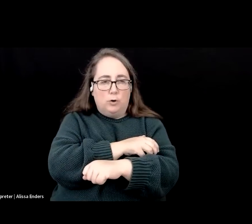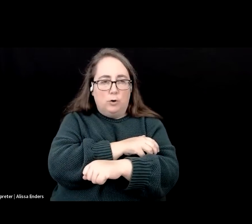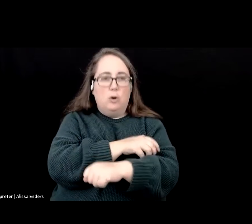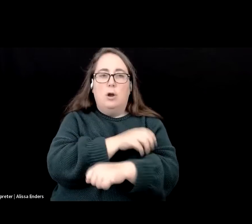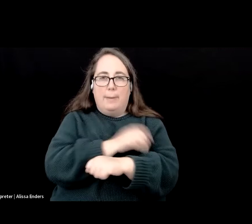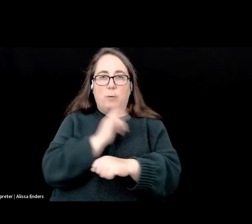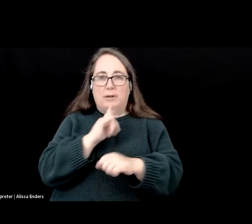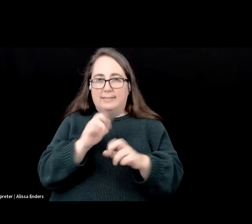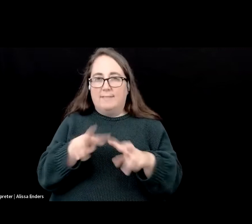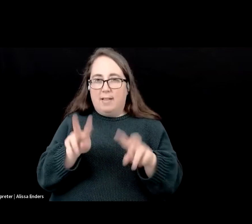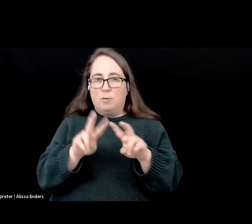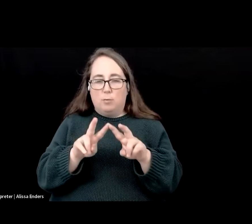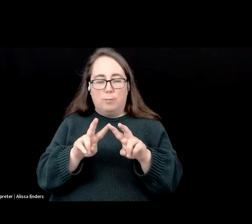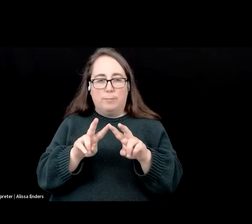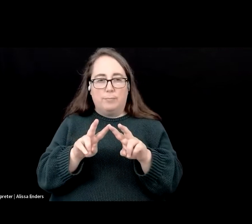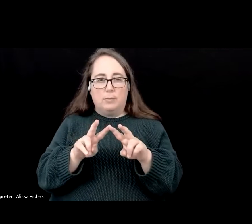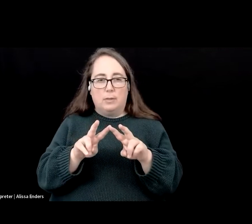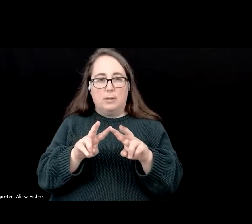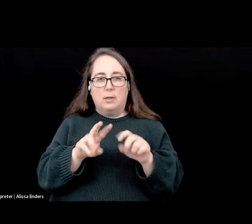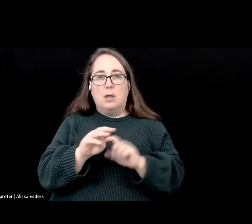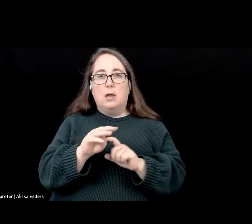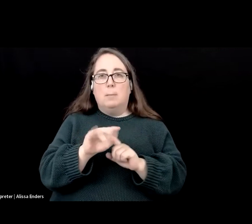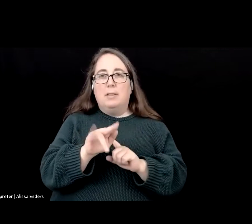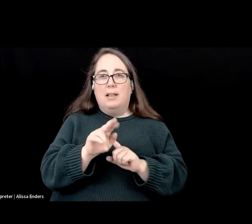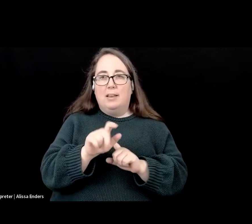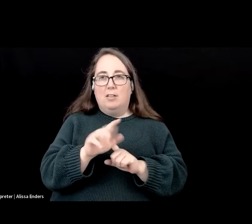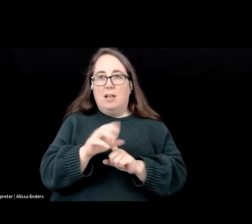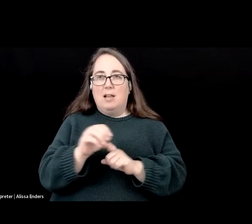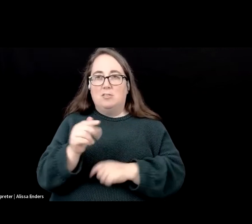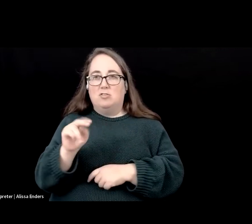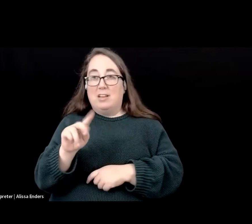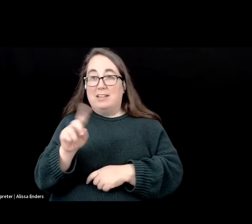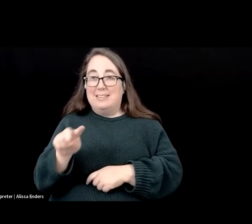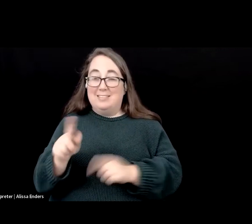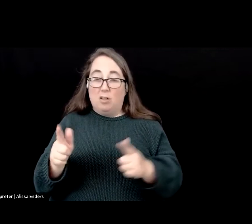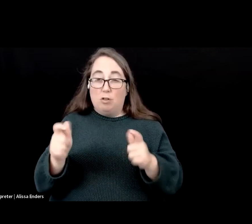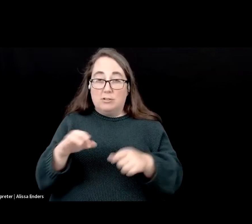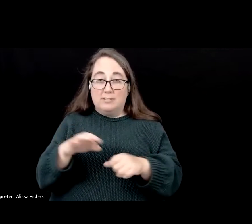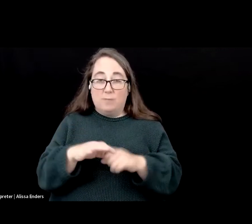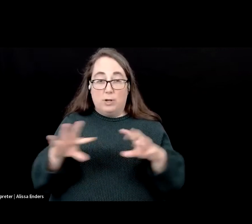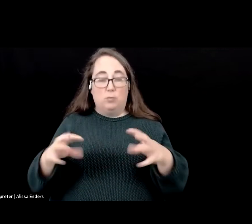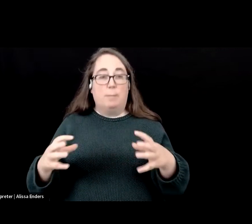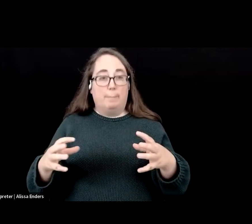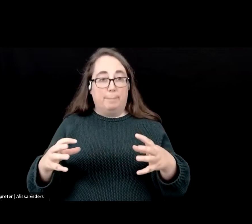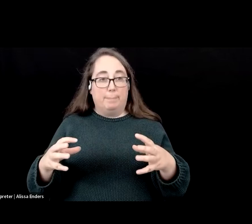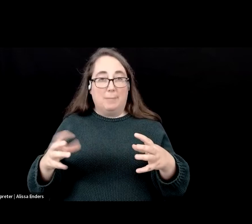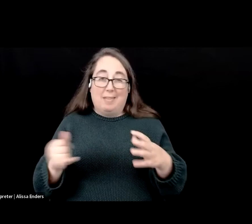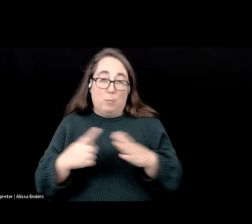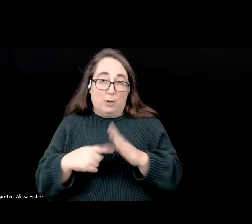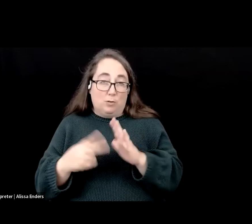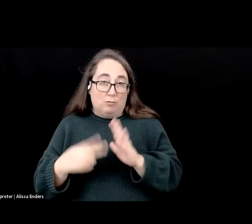value in some way. Millennial and Gen Z is the largest voting cohort, just like what you read online, right?